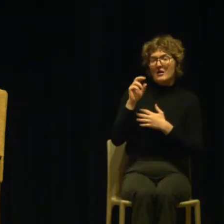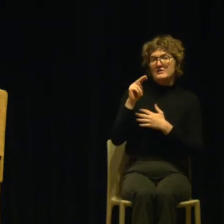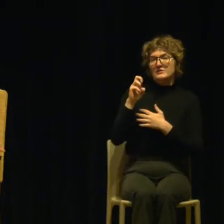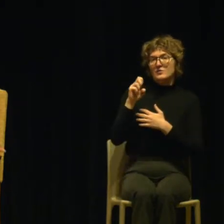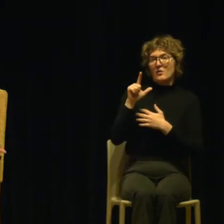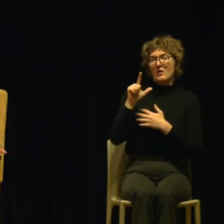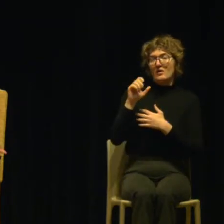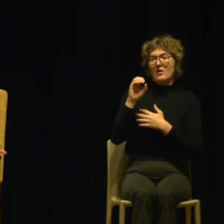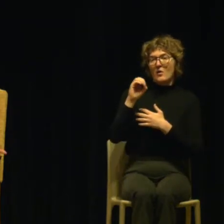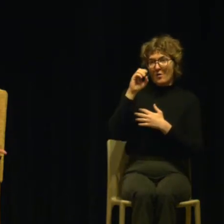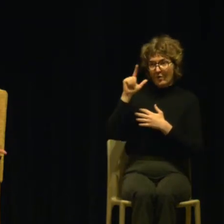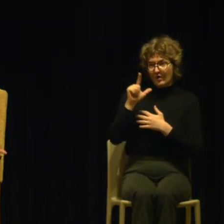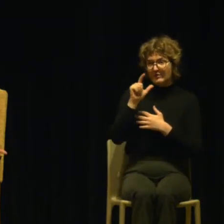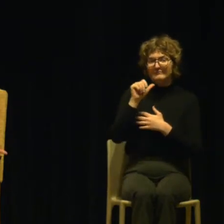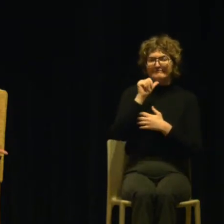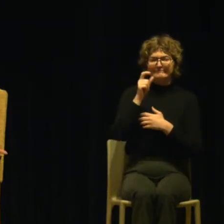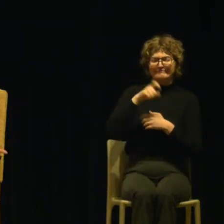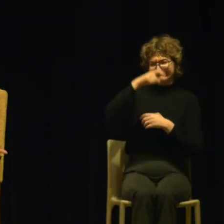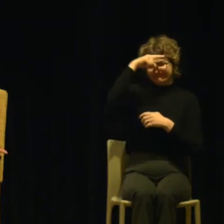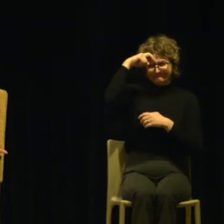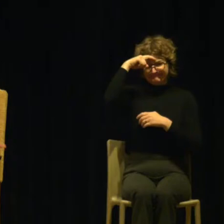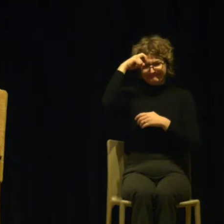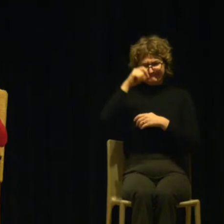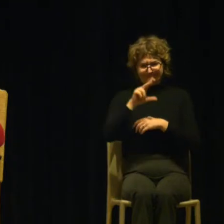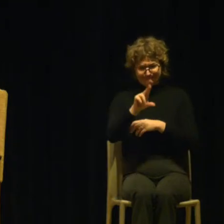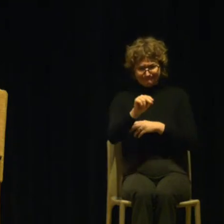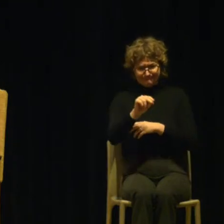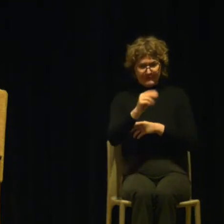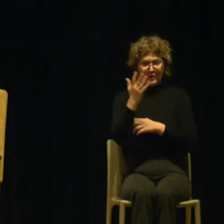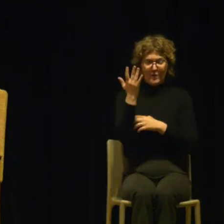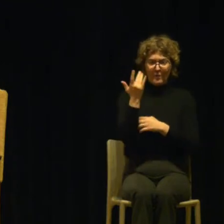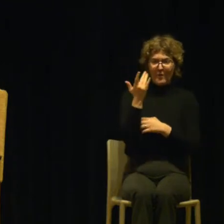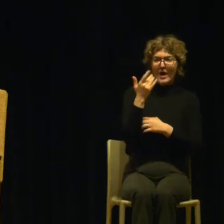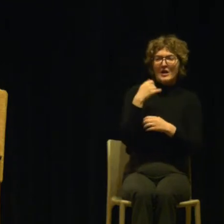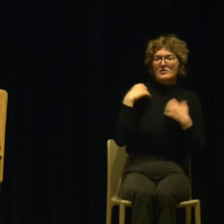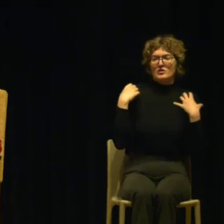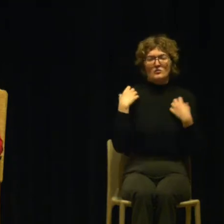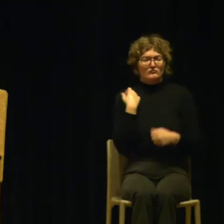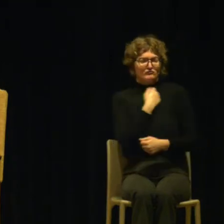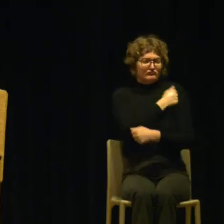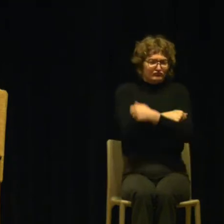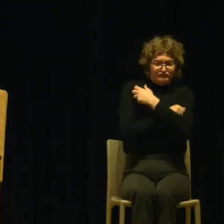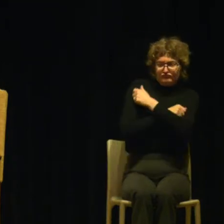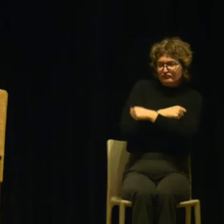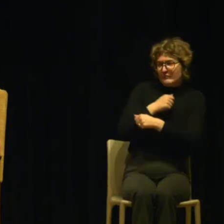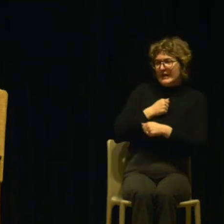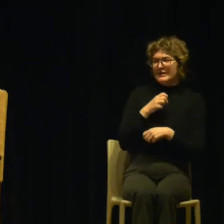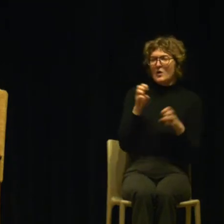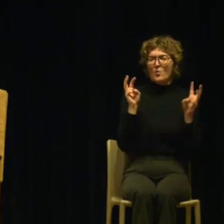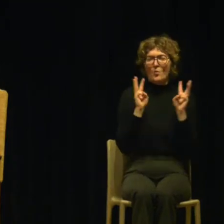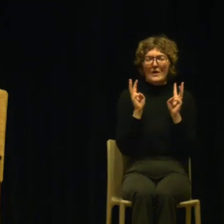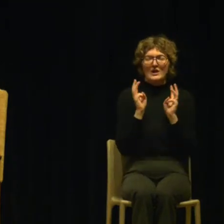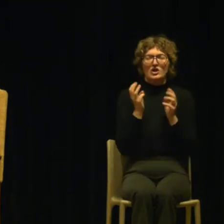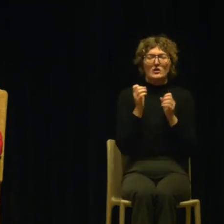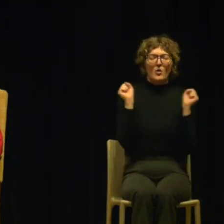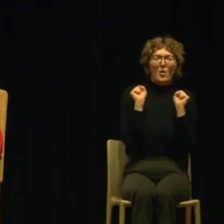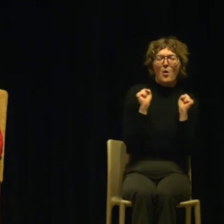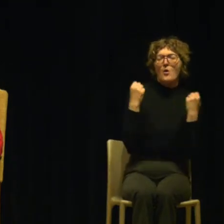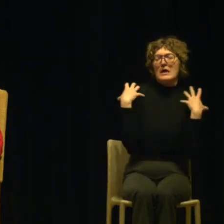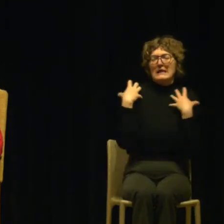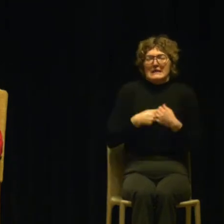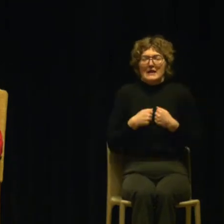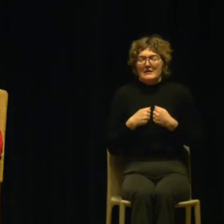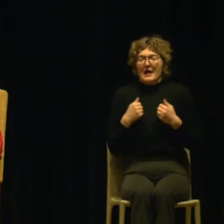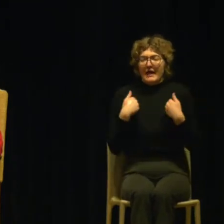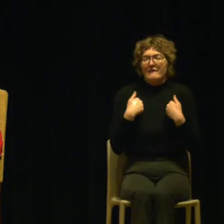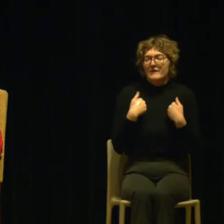didn't make you take cod liver oil in the summer because you were covered up in the winter. Yeah, see, your mother knew things. She knew things. We can do